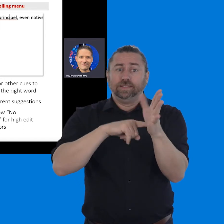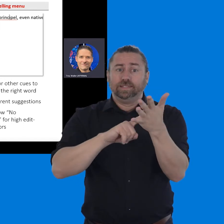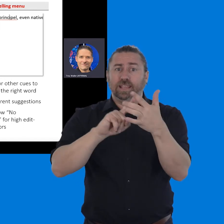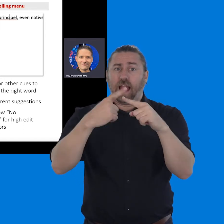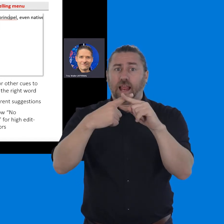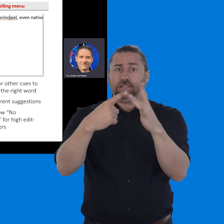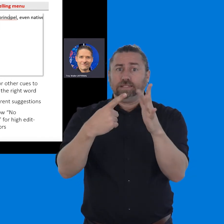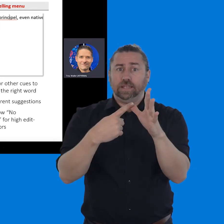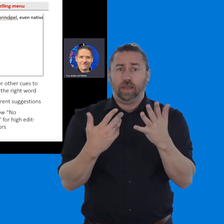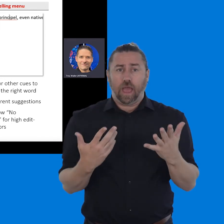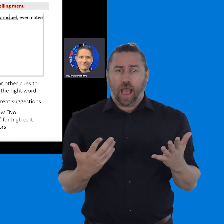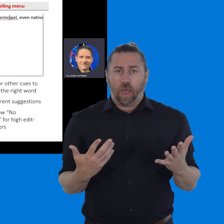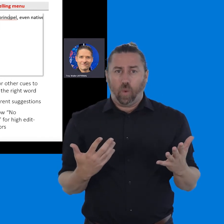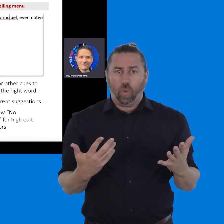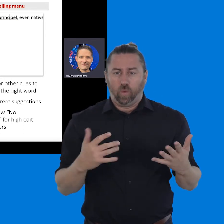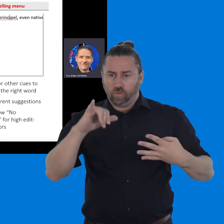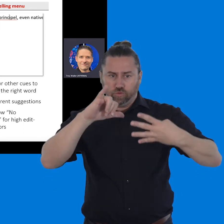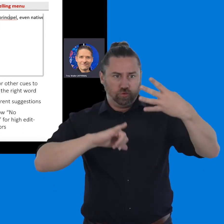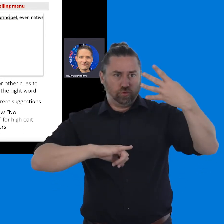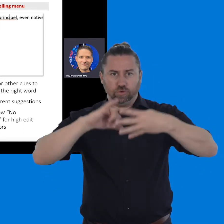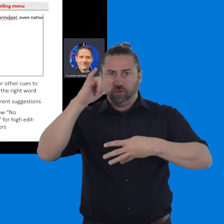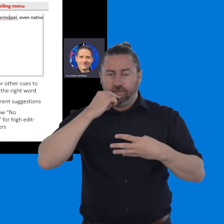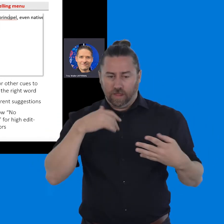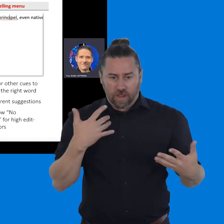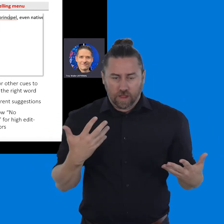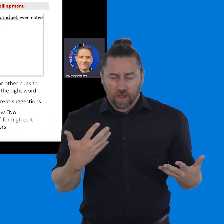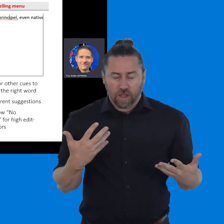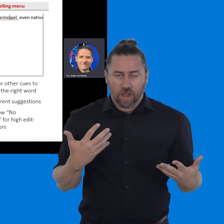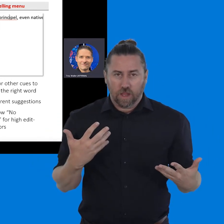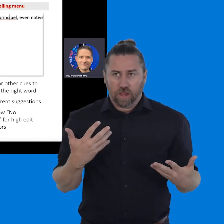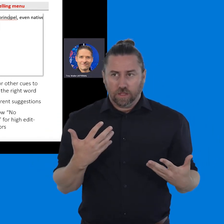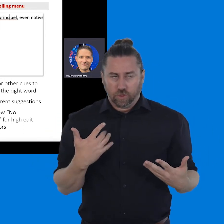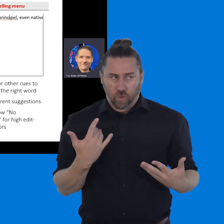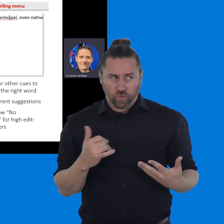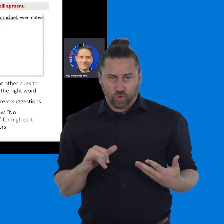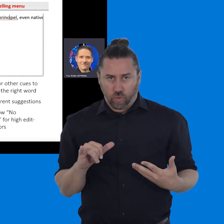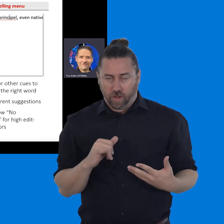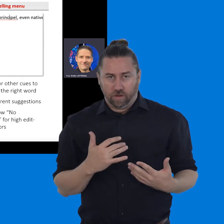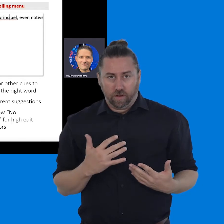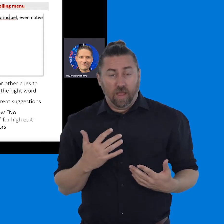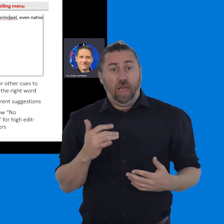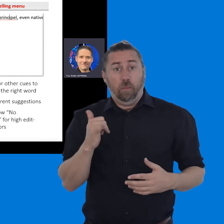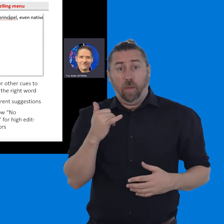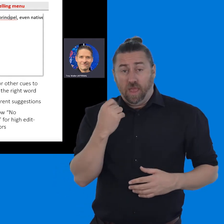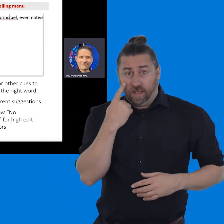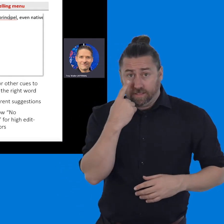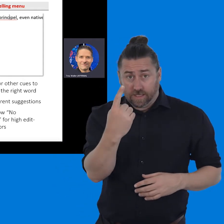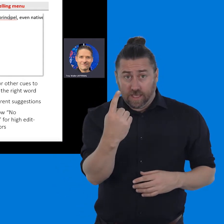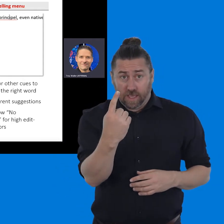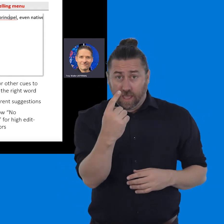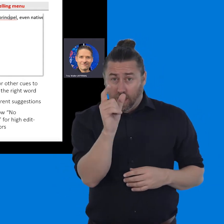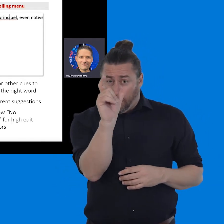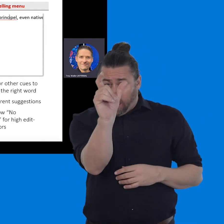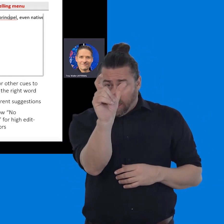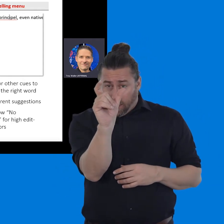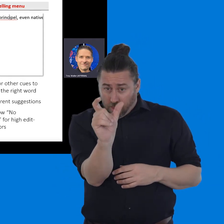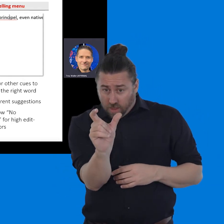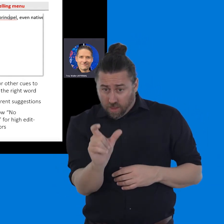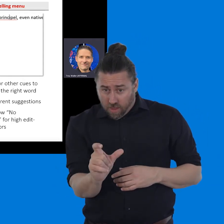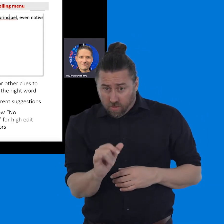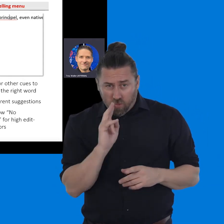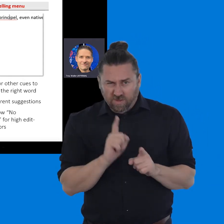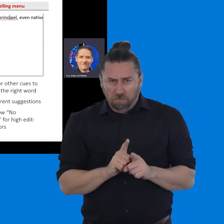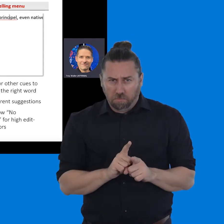have difficulty selecting a correctly spelled word from that list. Firstly, they have difficulty perceiving the difference between similarly